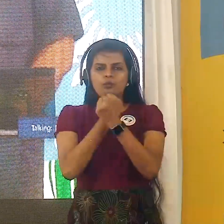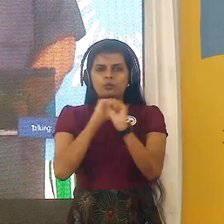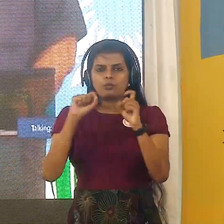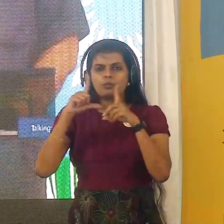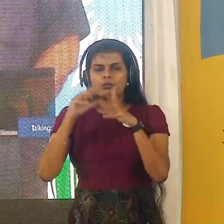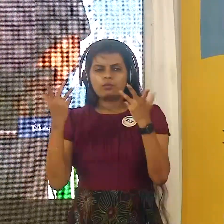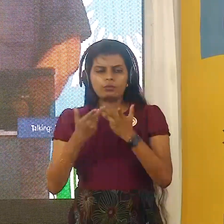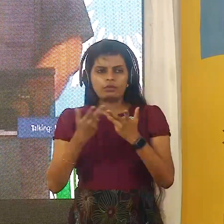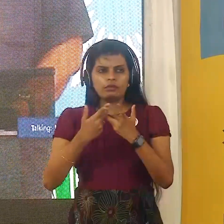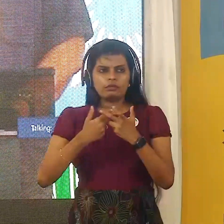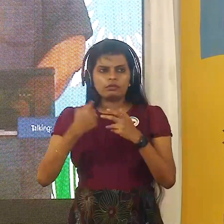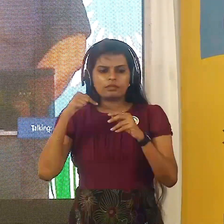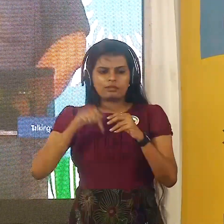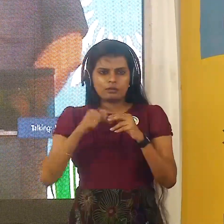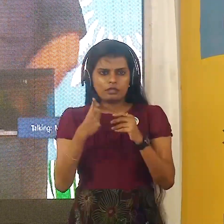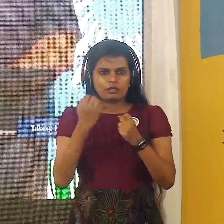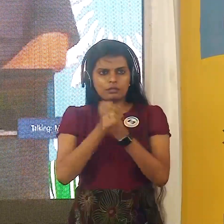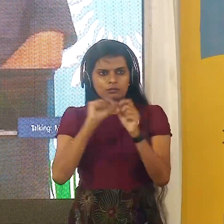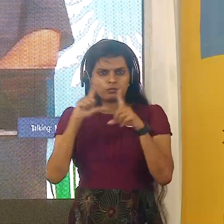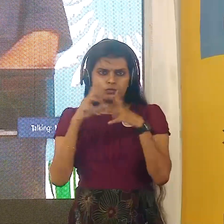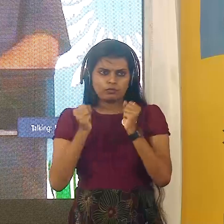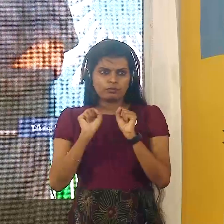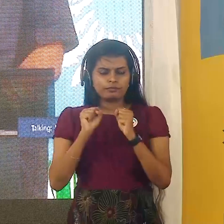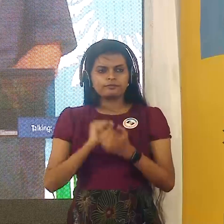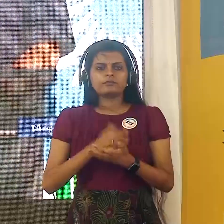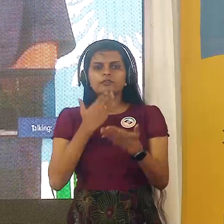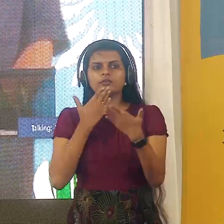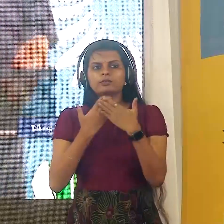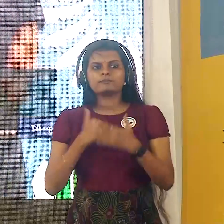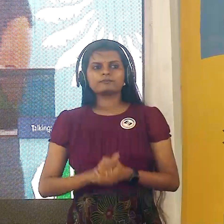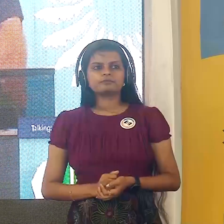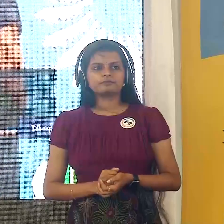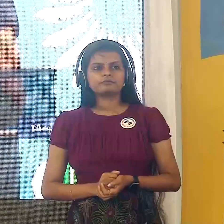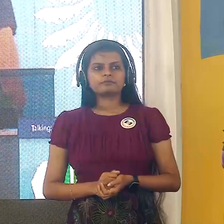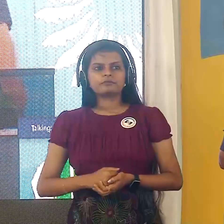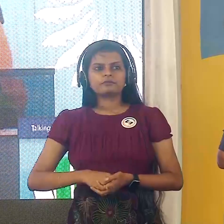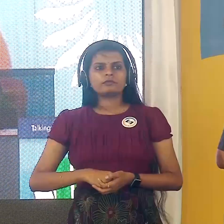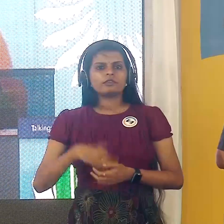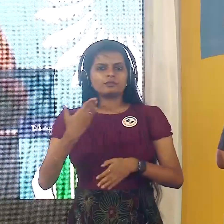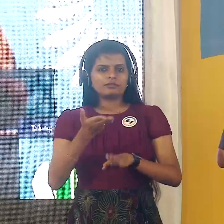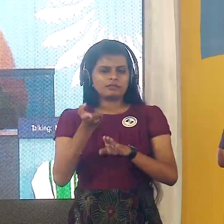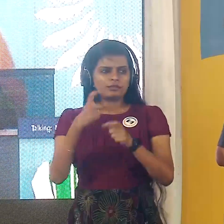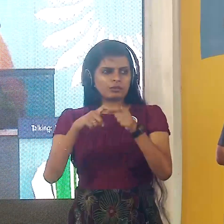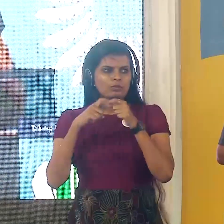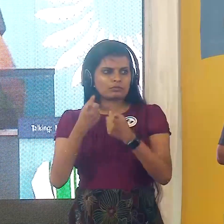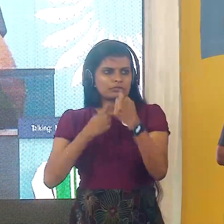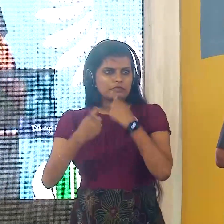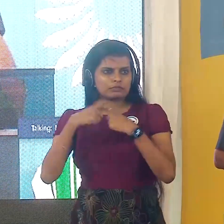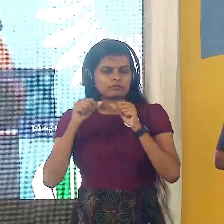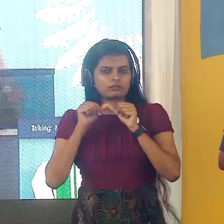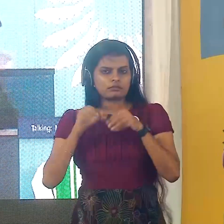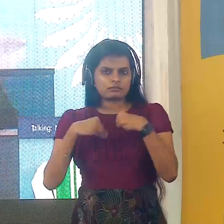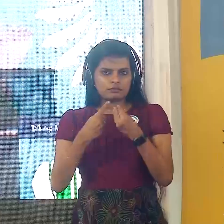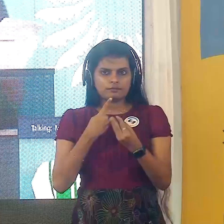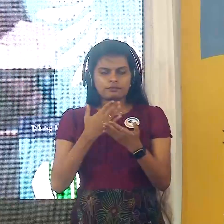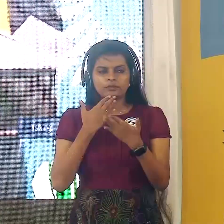to do that? No, not at present. But we are, yeah, so thank you. These are the answers, my responses to the questions that